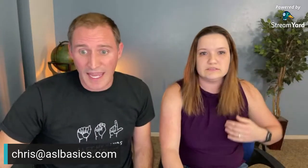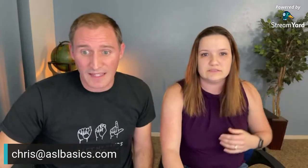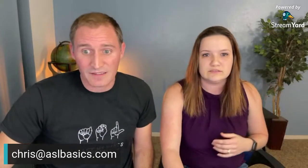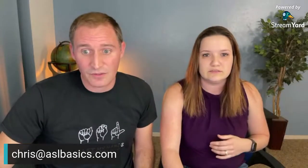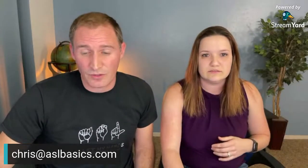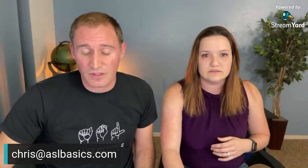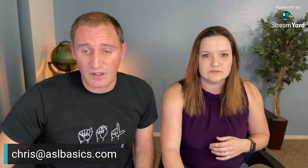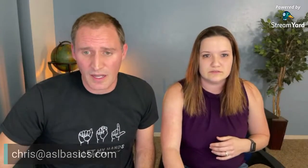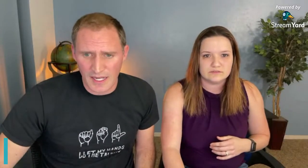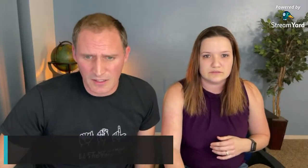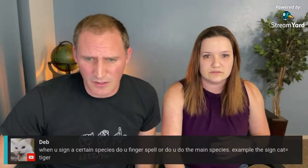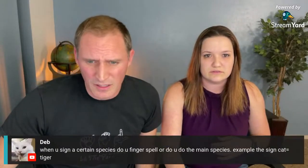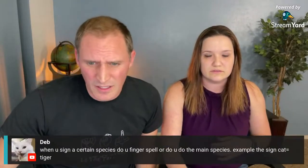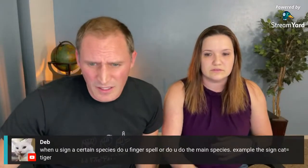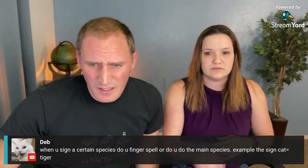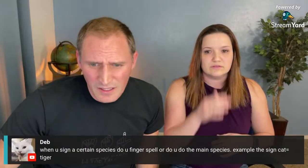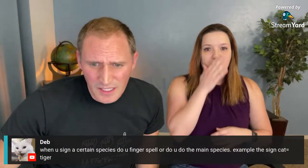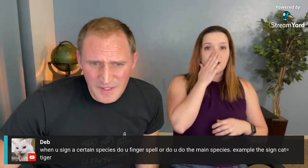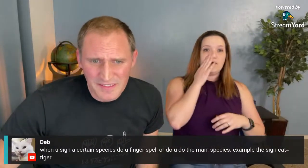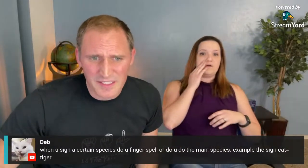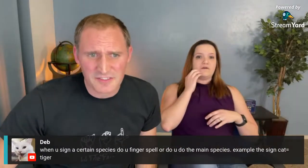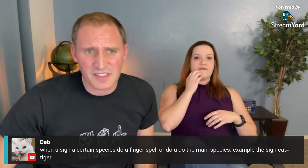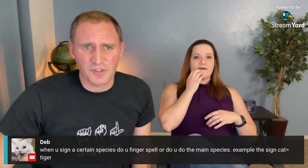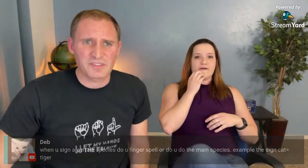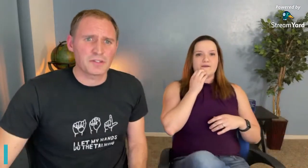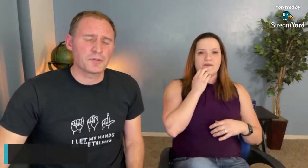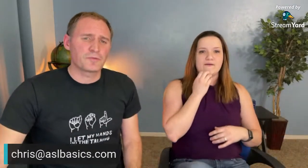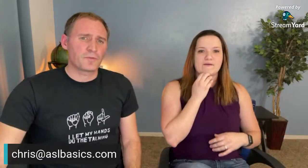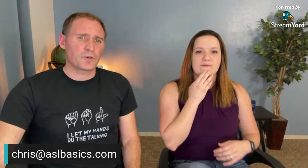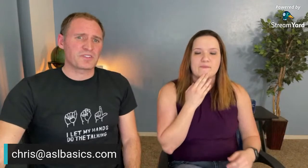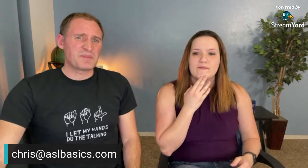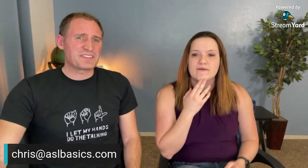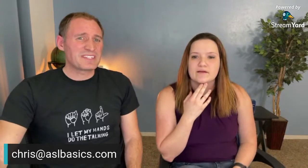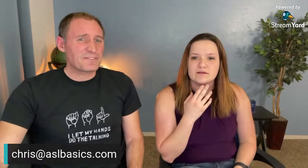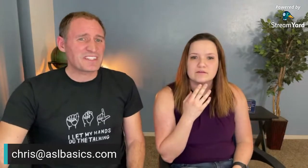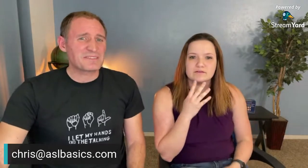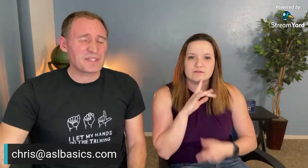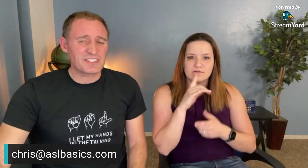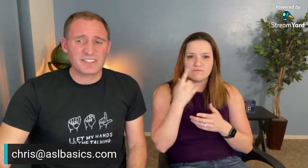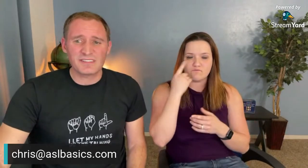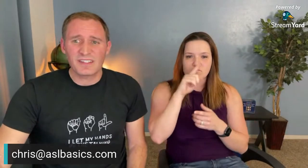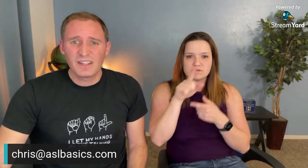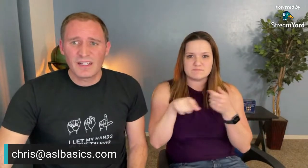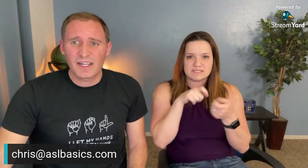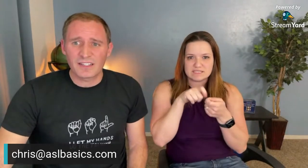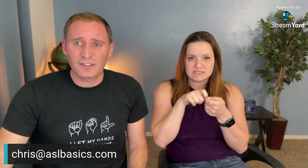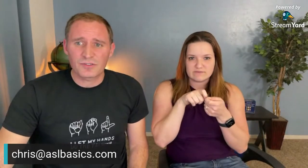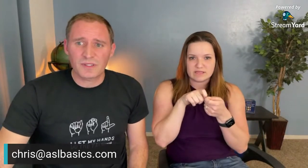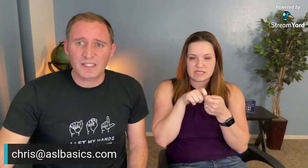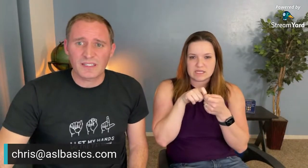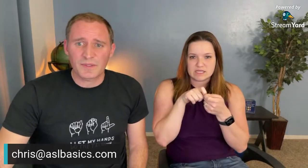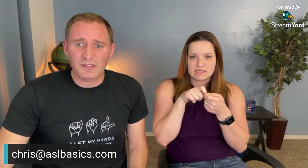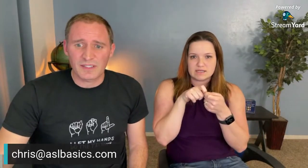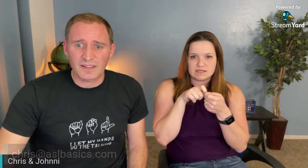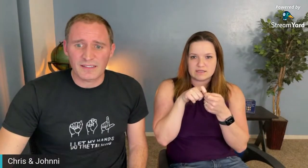cat or tiger. That's an interesting one. So for specific species, usually, let me go take that